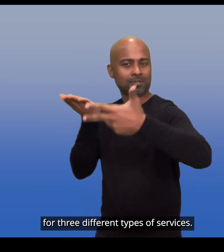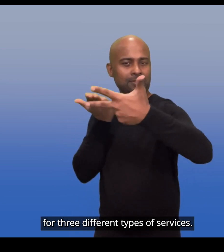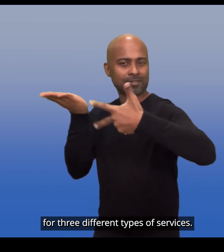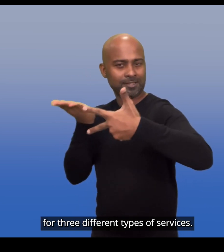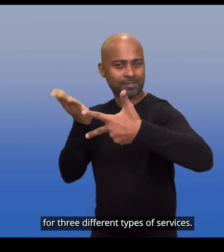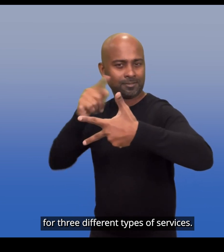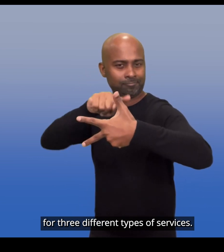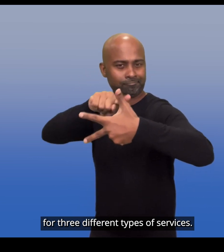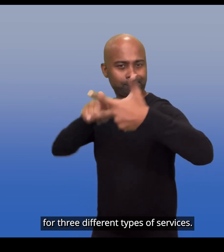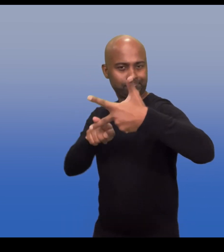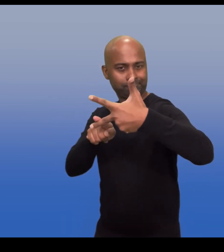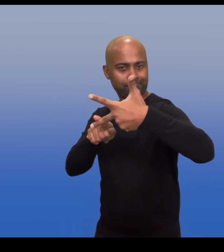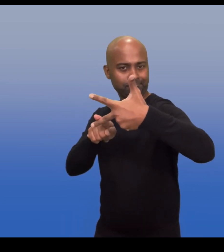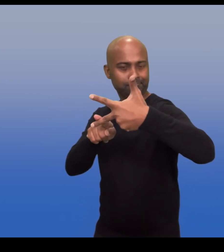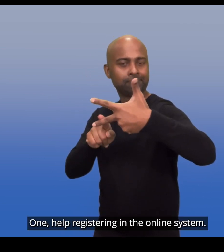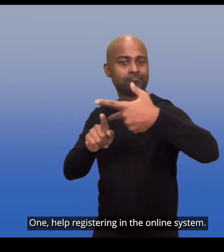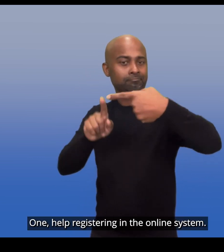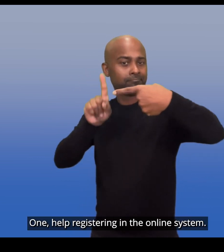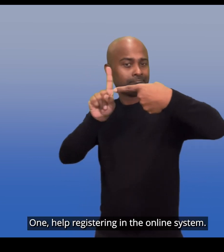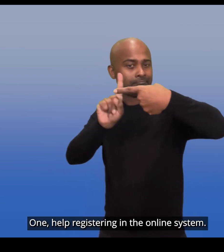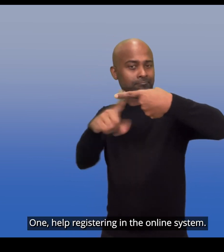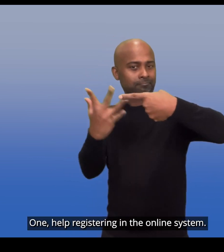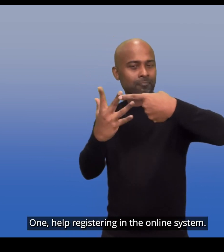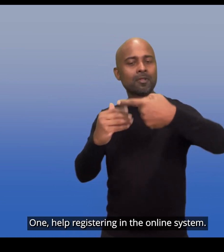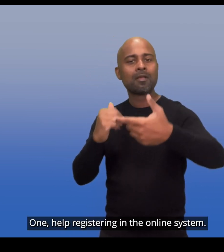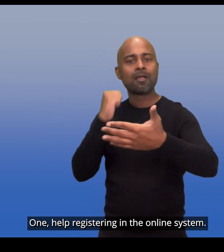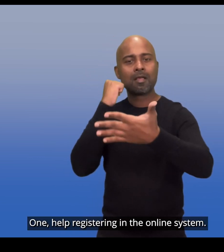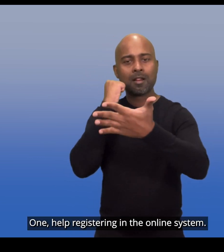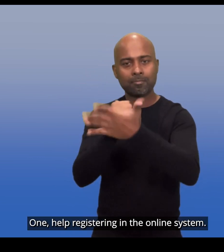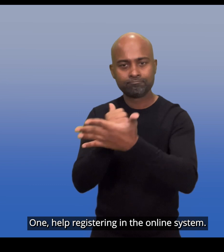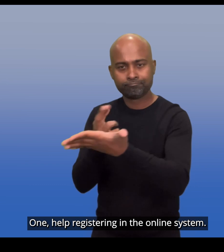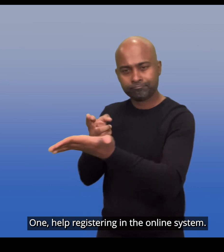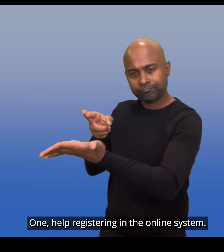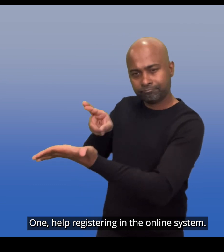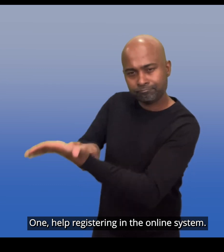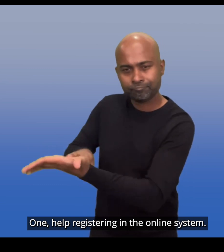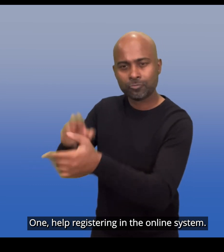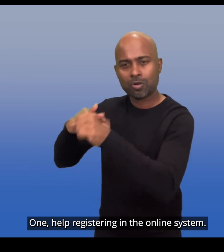services. 1. Help registering in the online system.